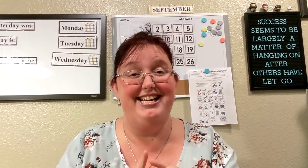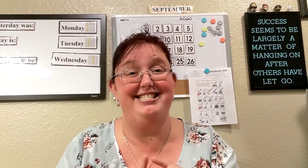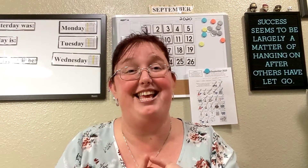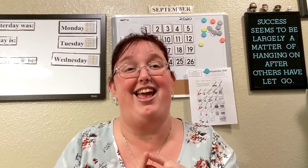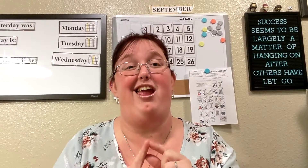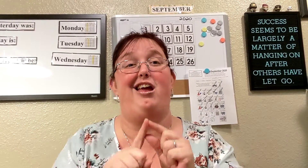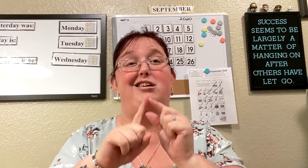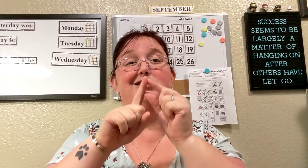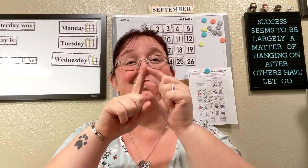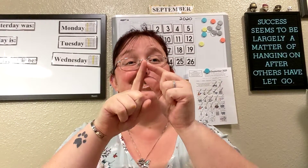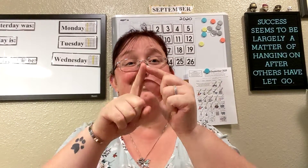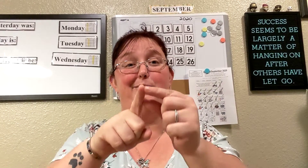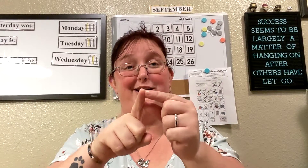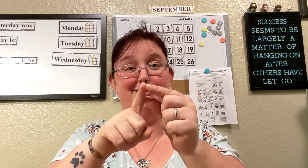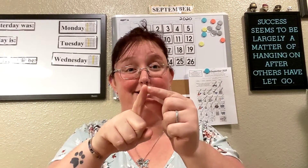is a special day.